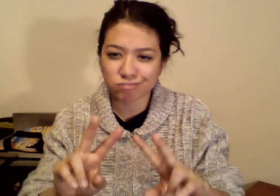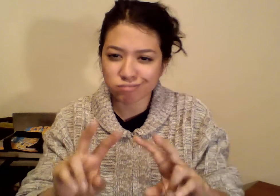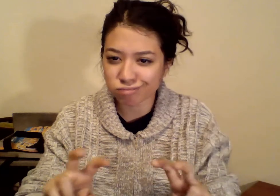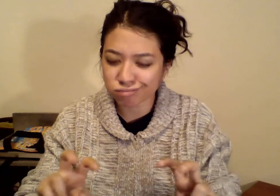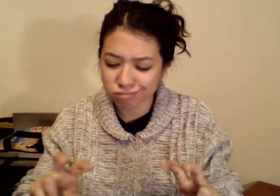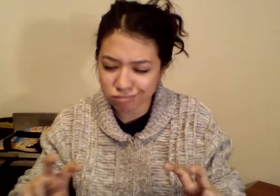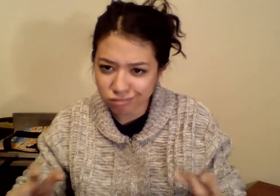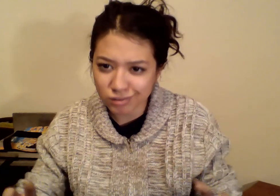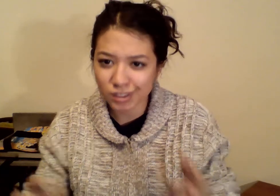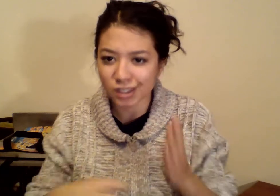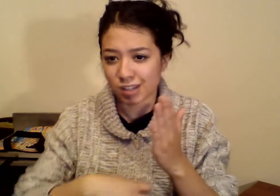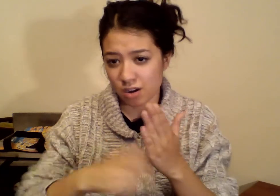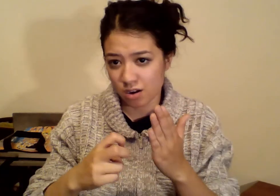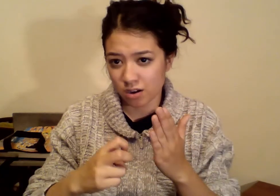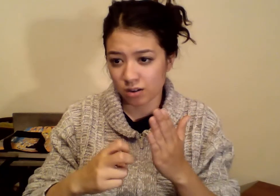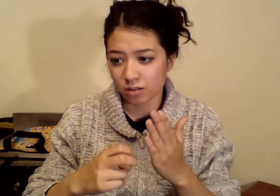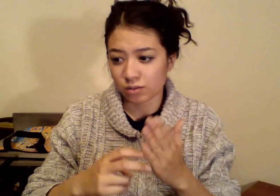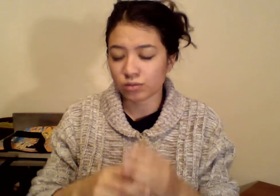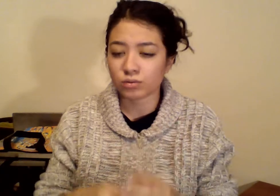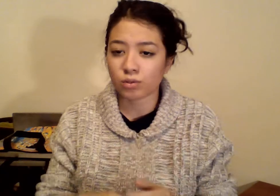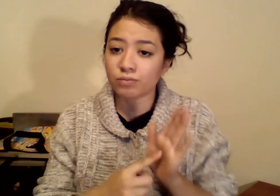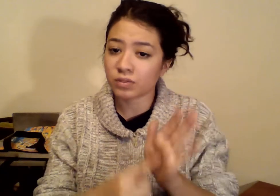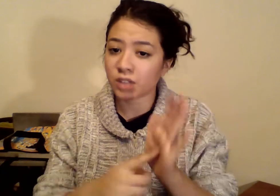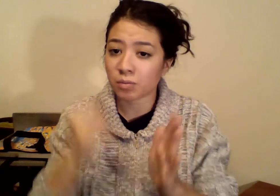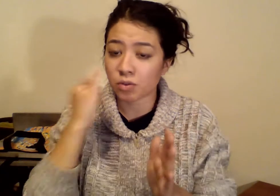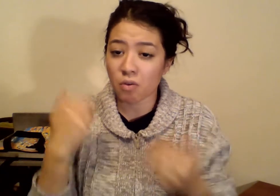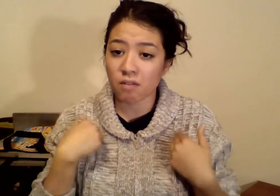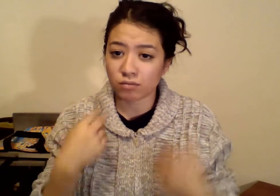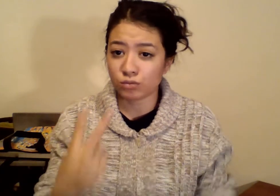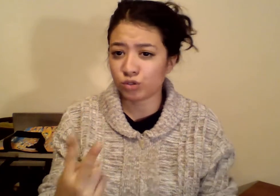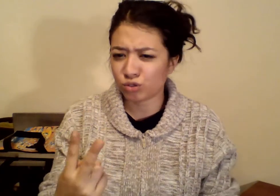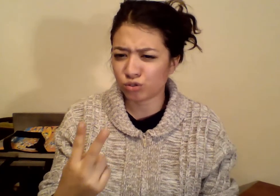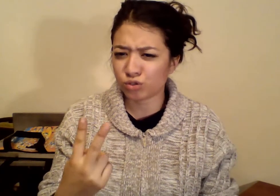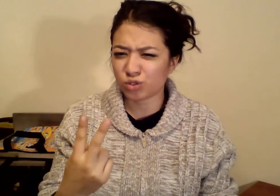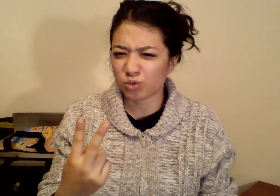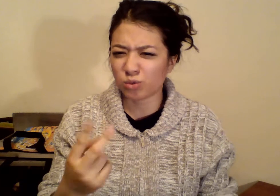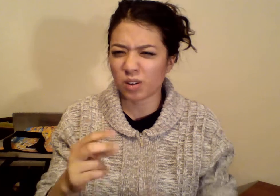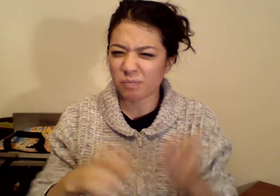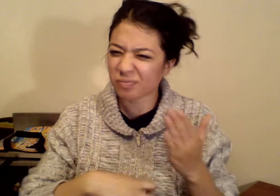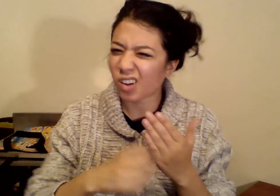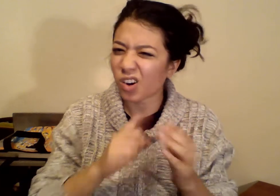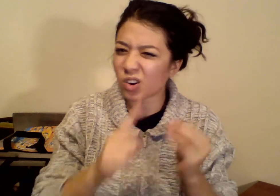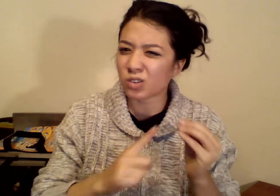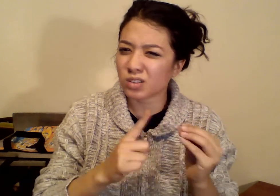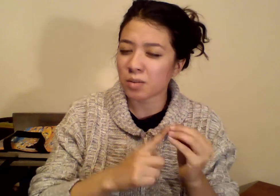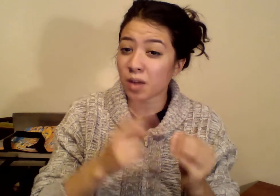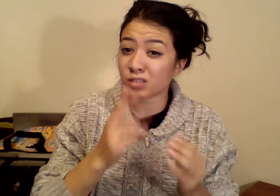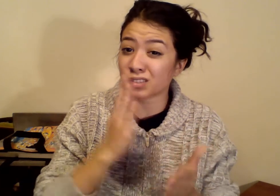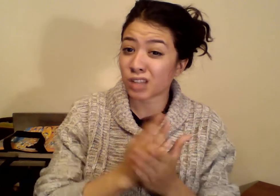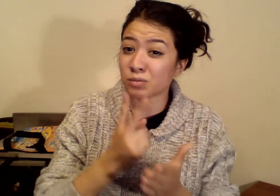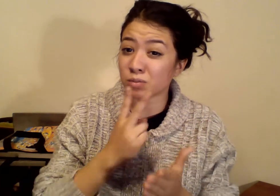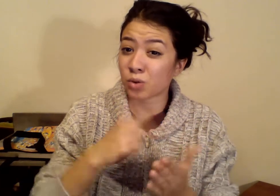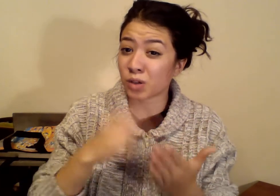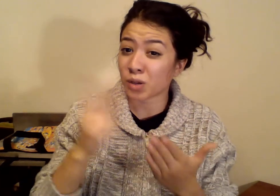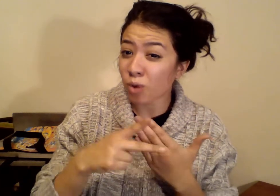smoking cessation programs, and you find out that, wow, the patch keeps coming up again and again, well, maybe that should be a heading in your report, and